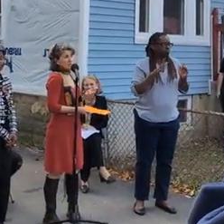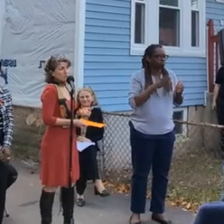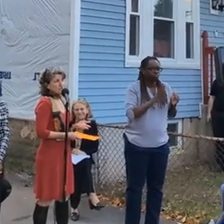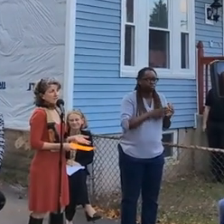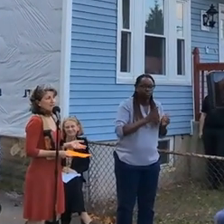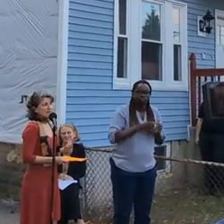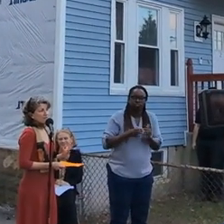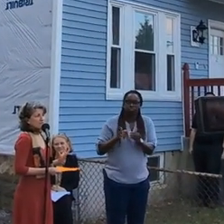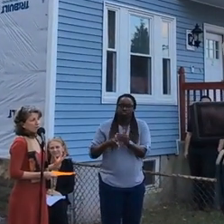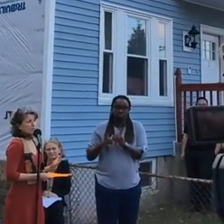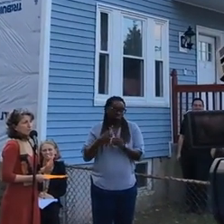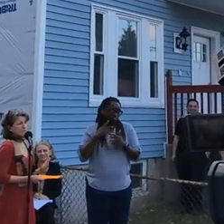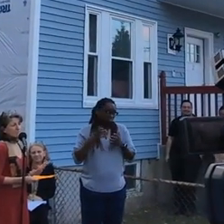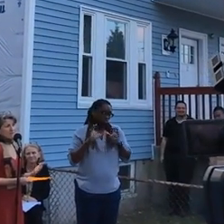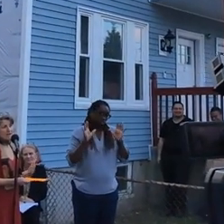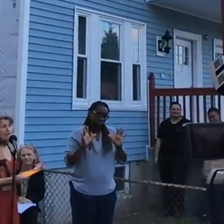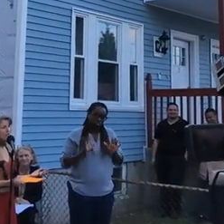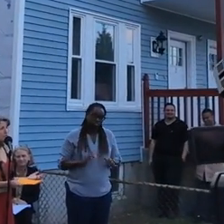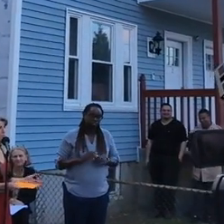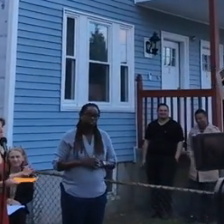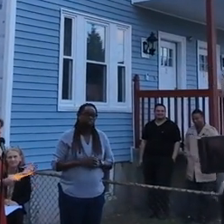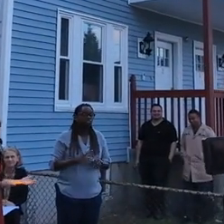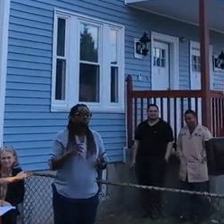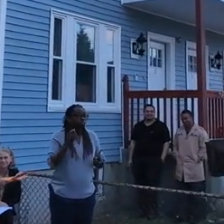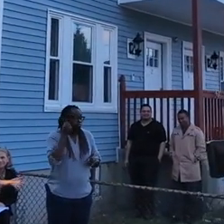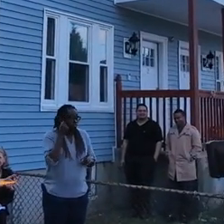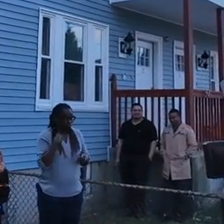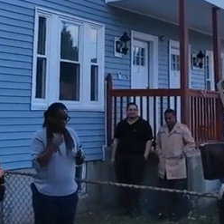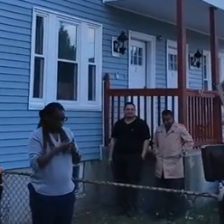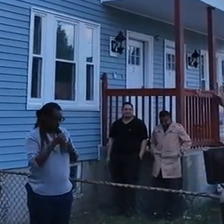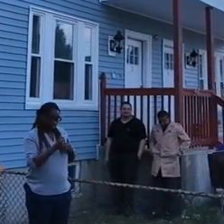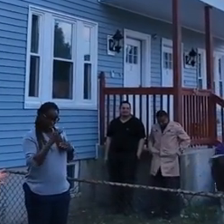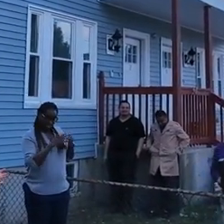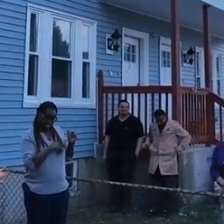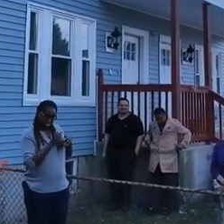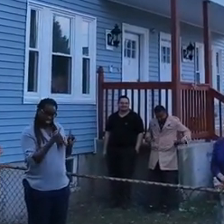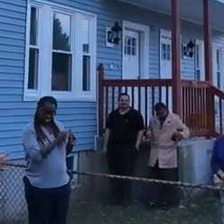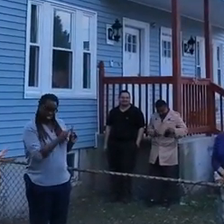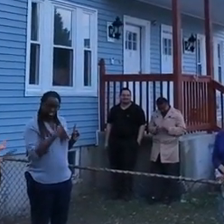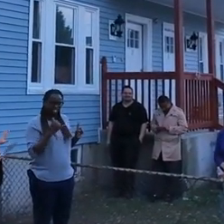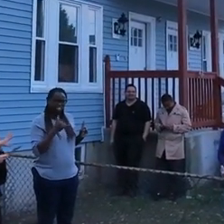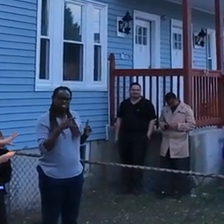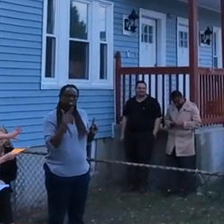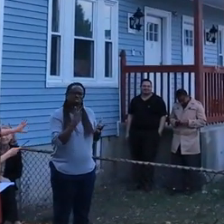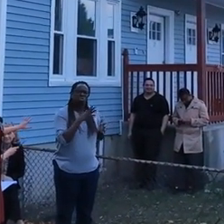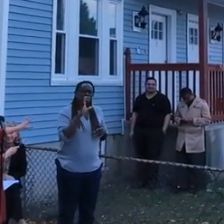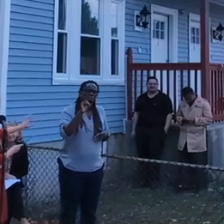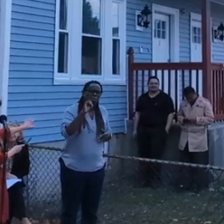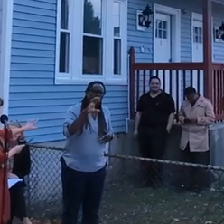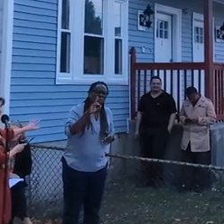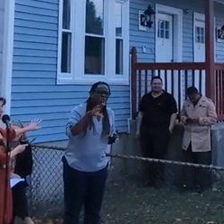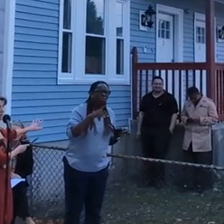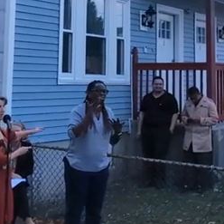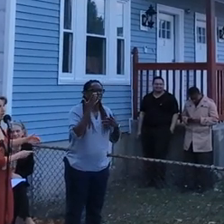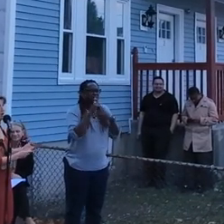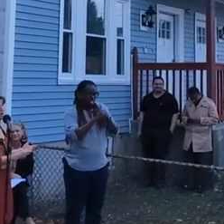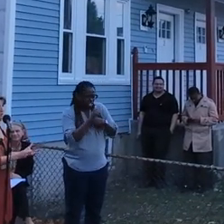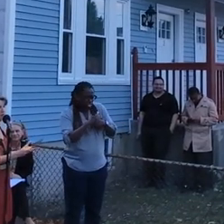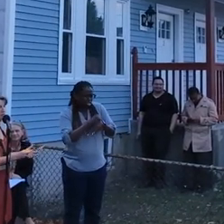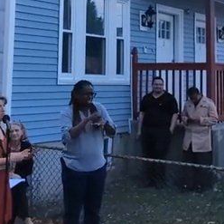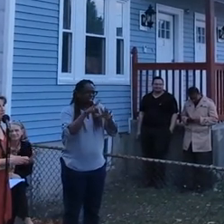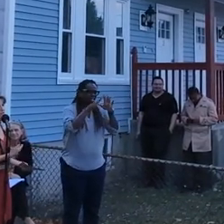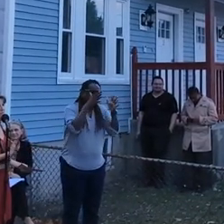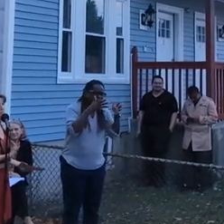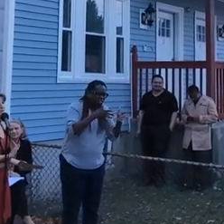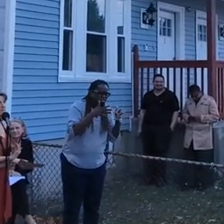When we purchased it, there were some health issues with mold, et cetera. So we're able to address that. In addition to just taking it off the speculative market,